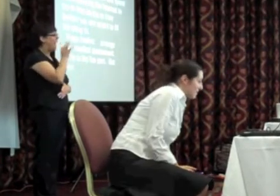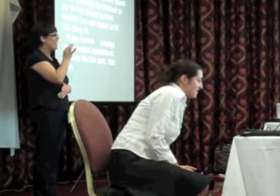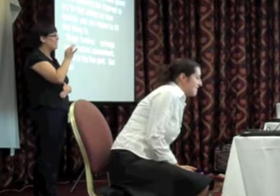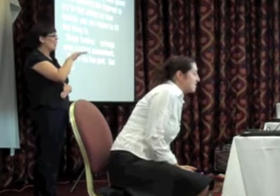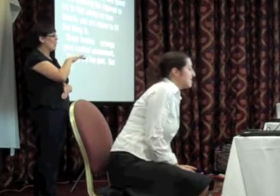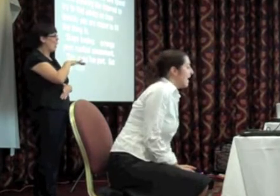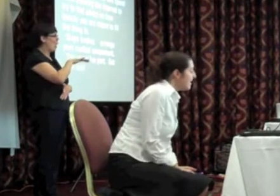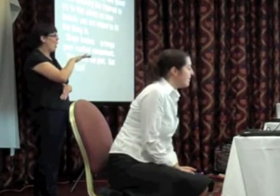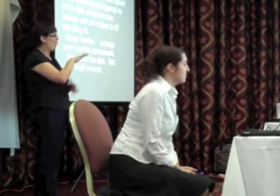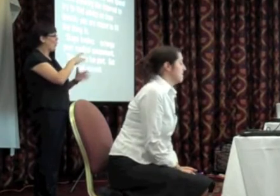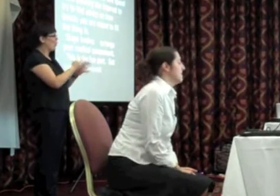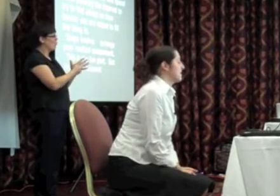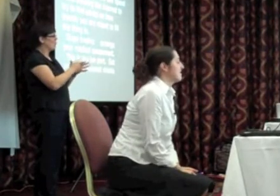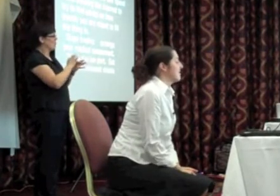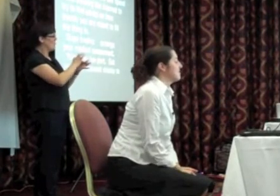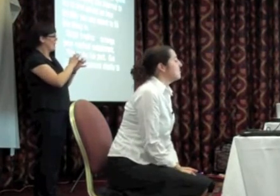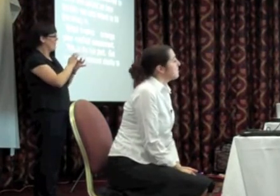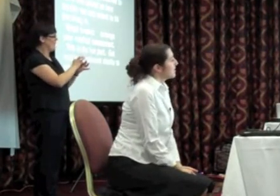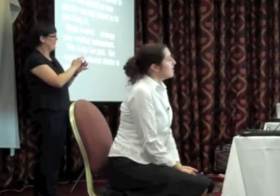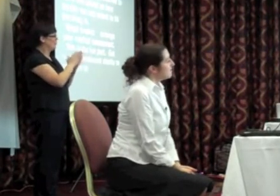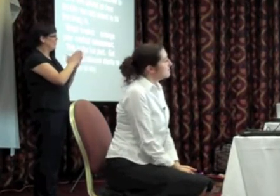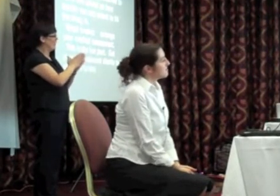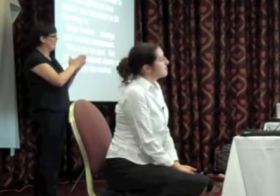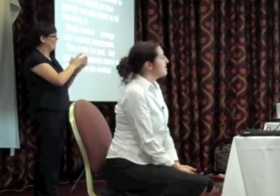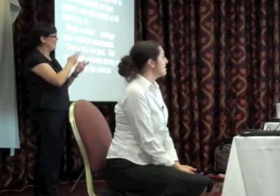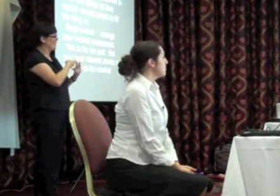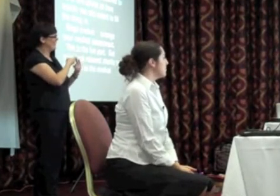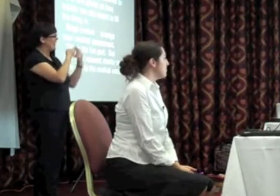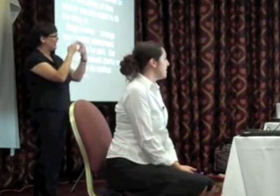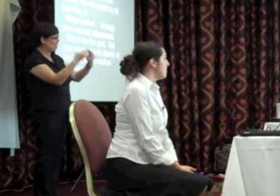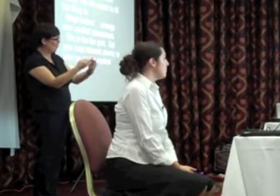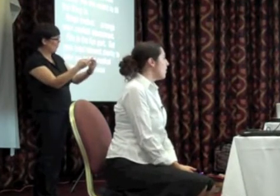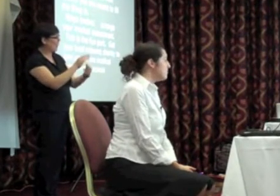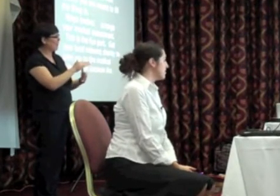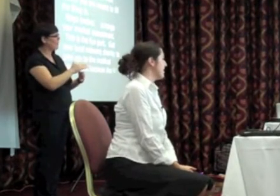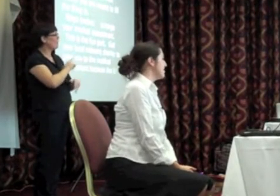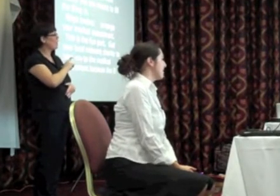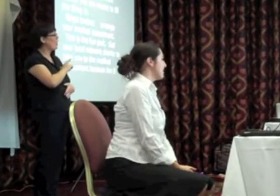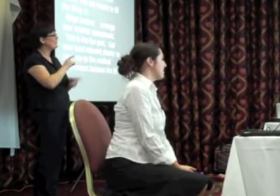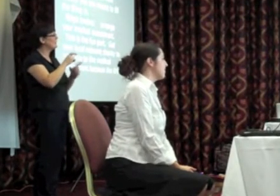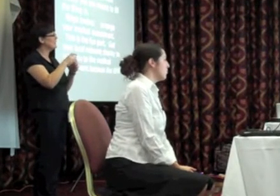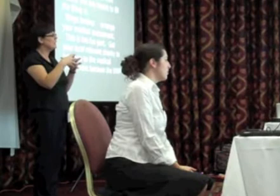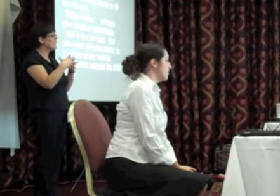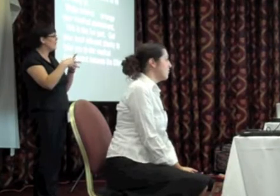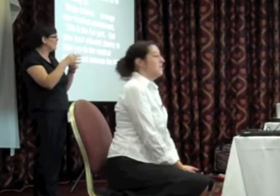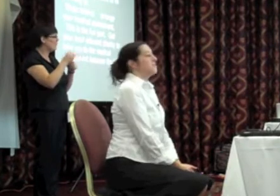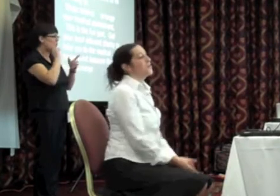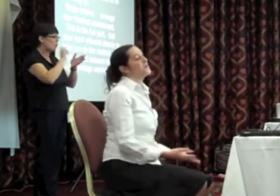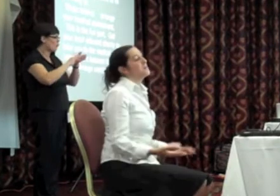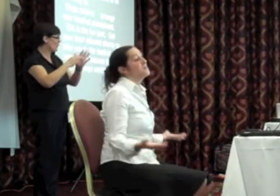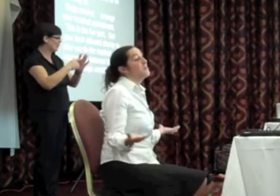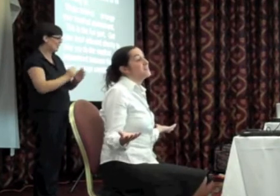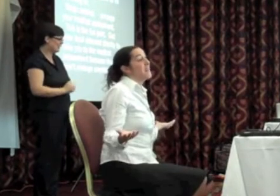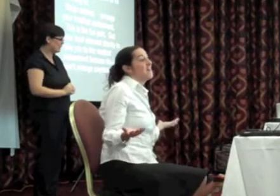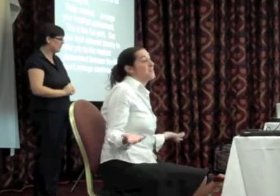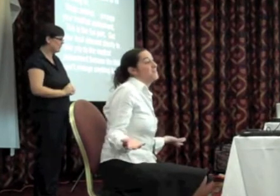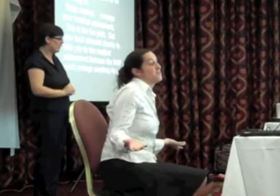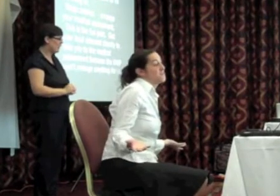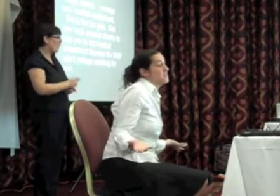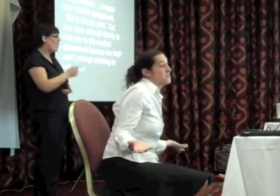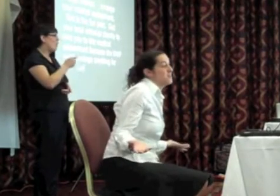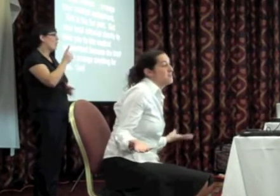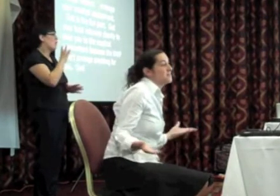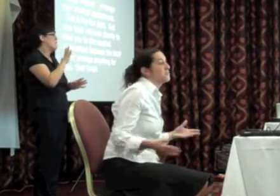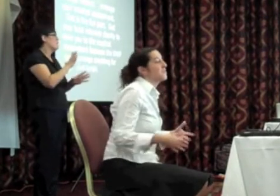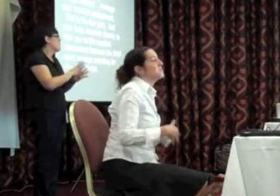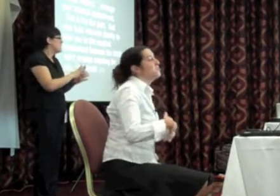relevant charity to take you to the medical assessment because the DWP won't arrange anything for you. God forbid you might have an